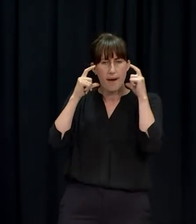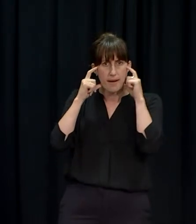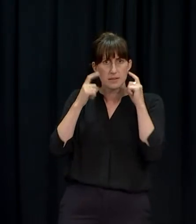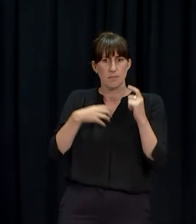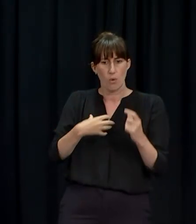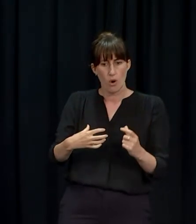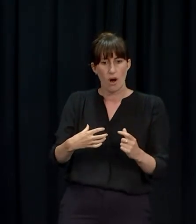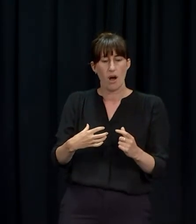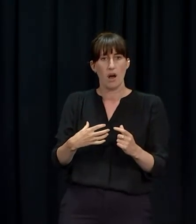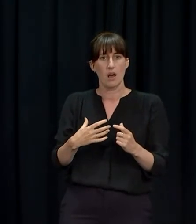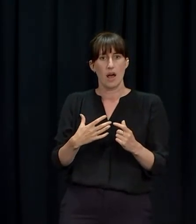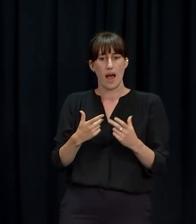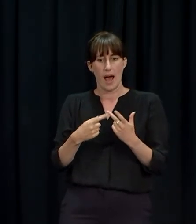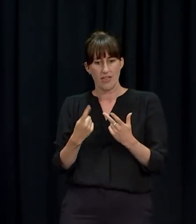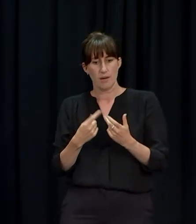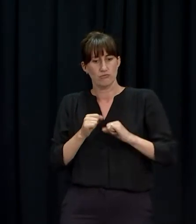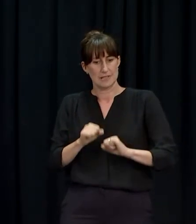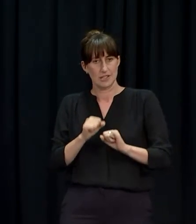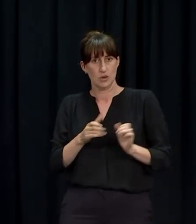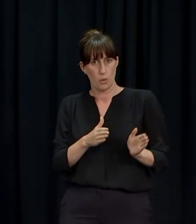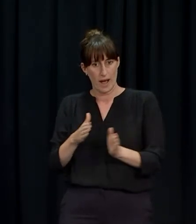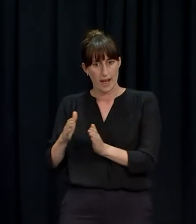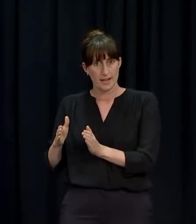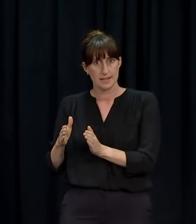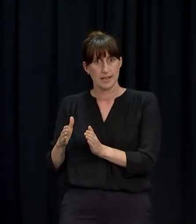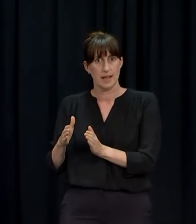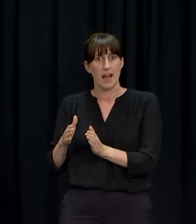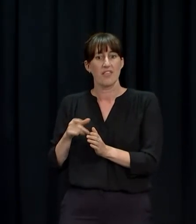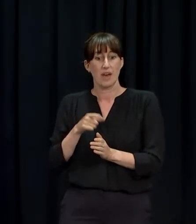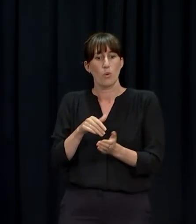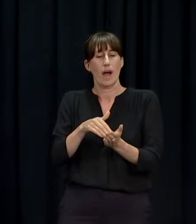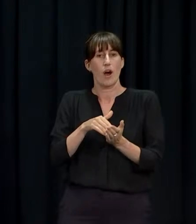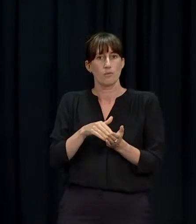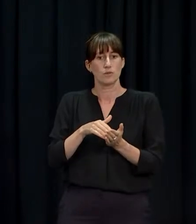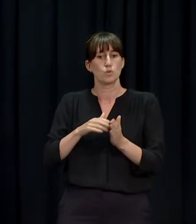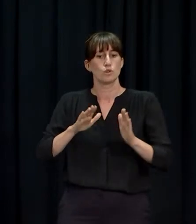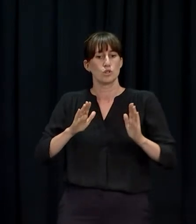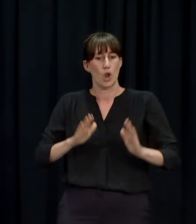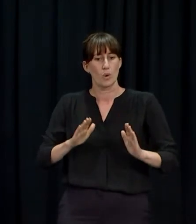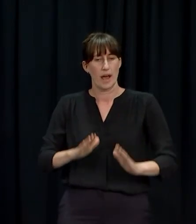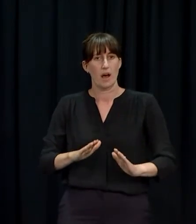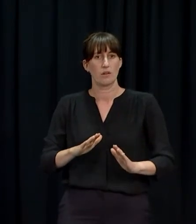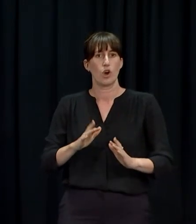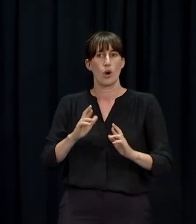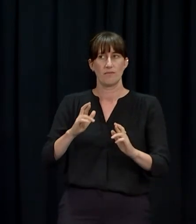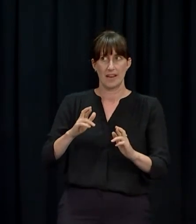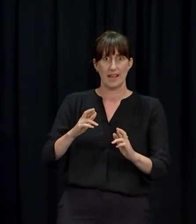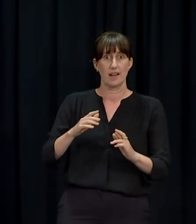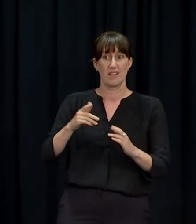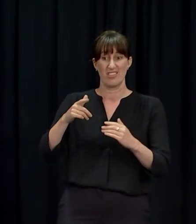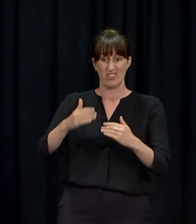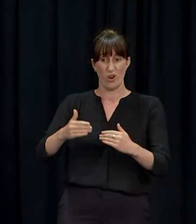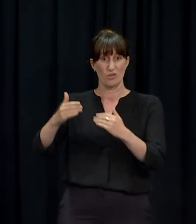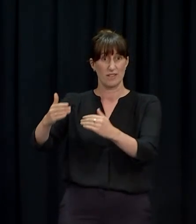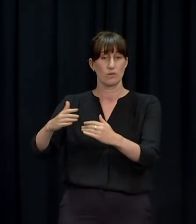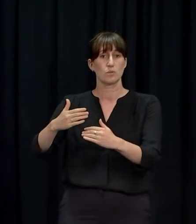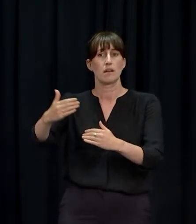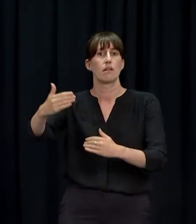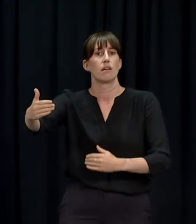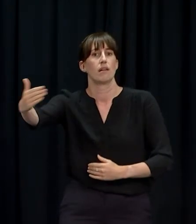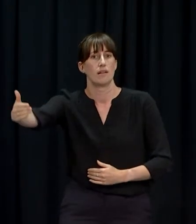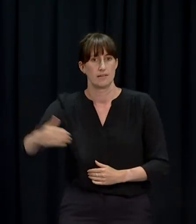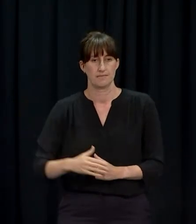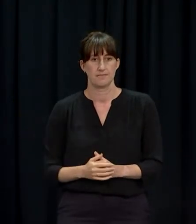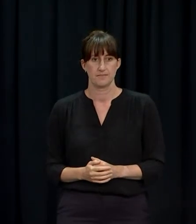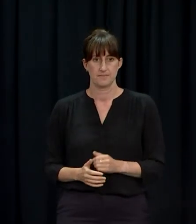to those other levels and the ultimate time we spend at those higher levels. The government commandeering all stocks of rapid